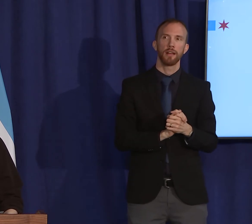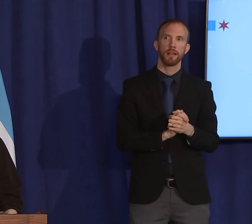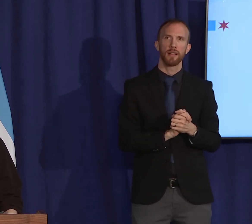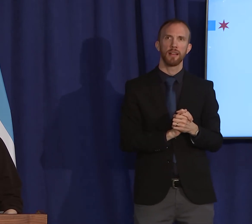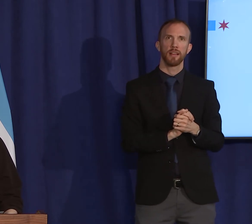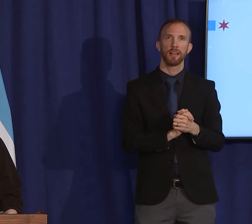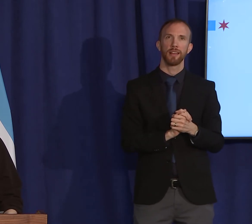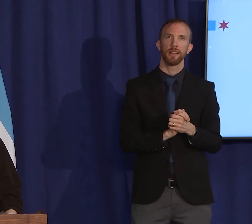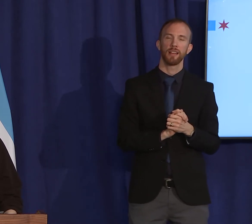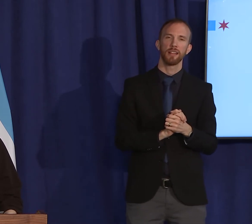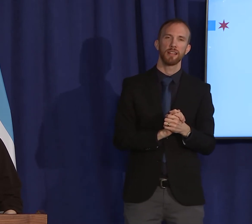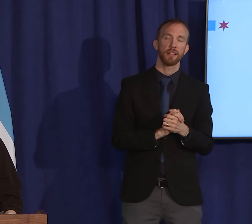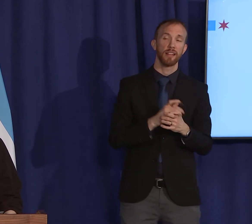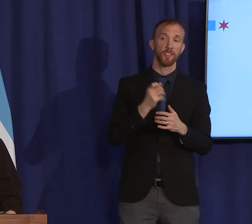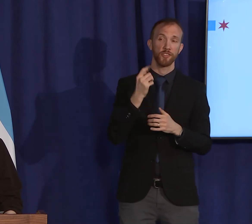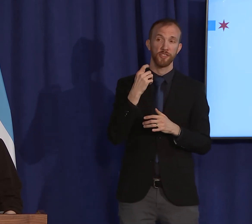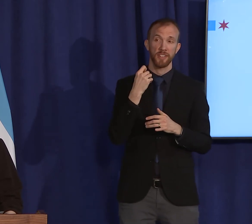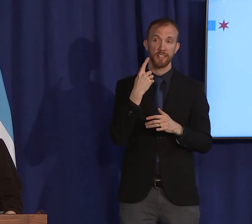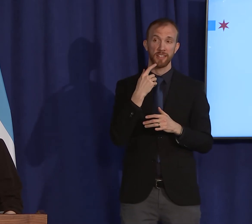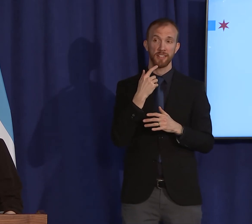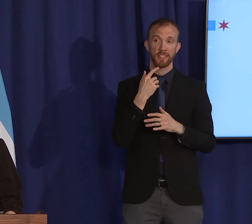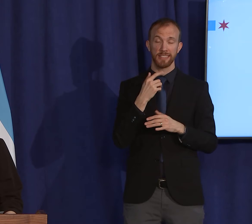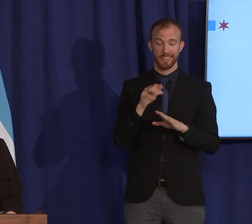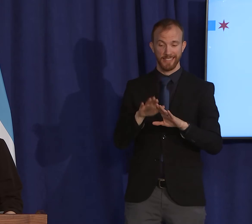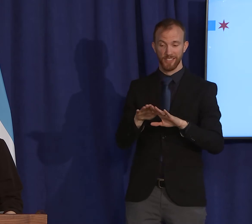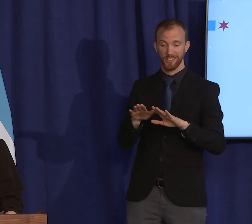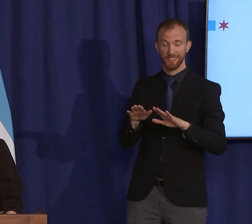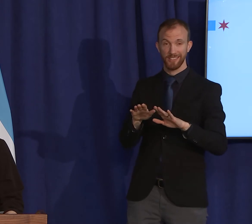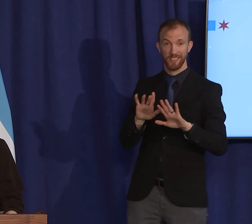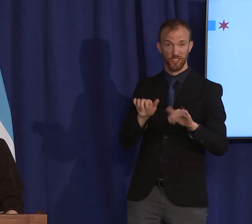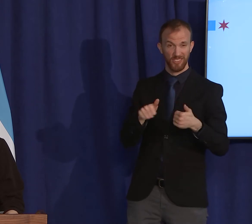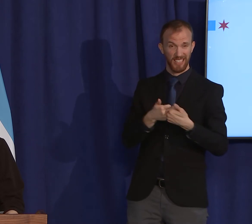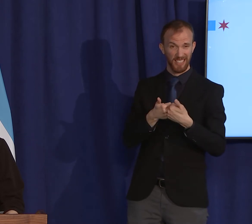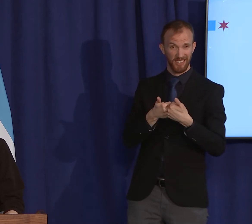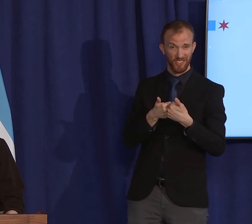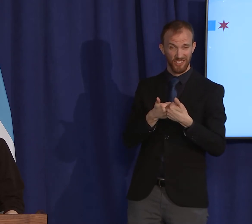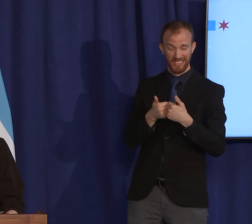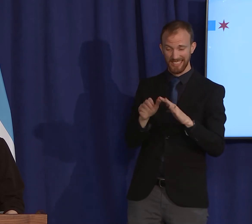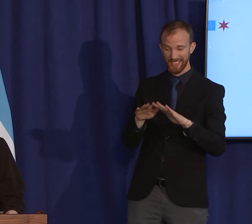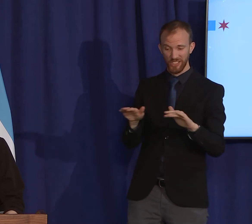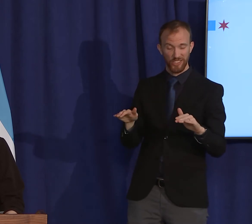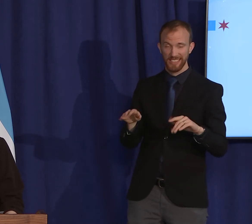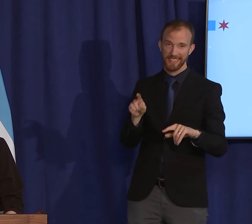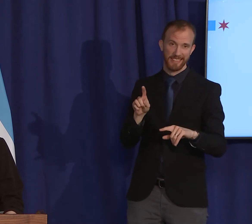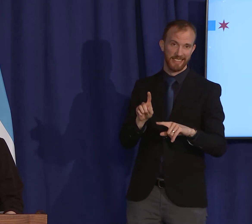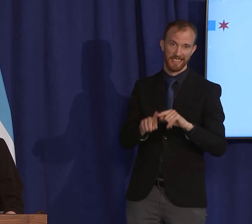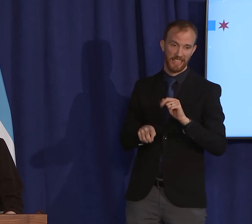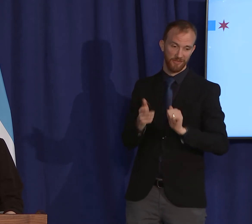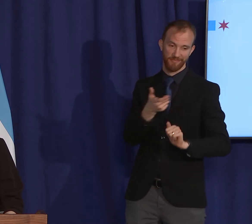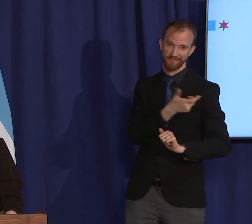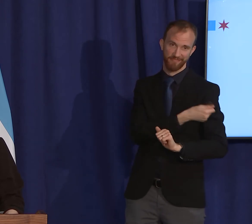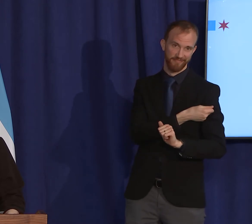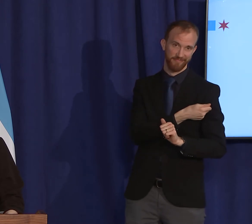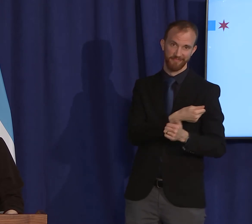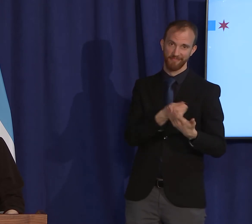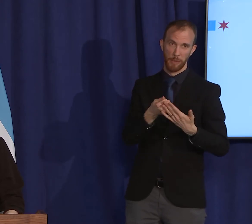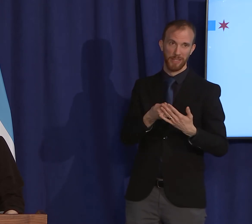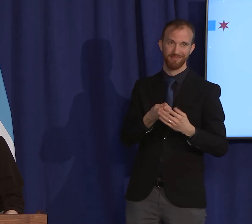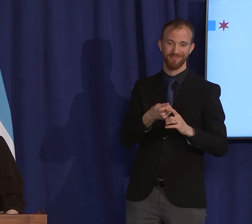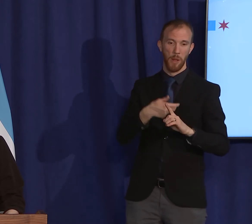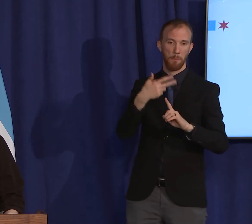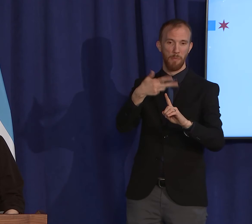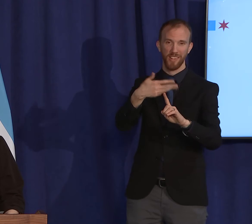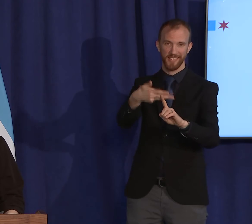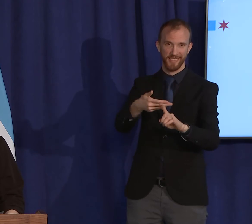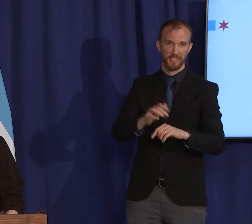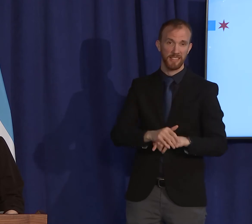the challenge here is that children are not going to be able to get a vaccine probably for a good number of months. I don't anticipate teenagers probably until